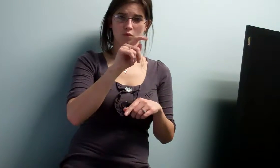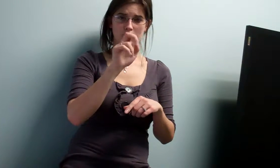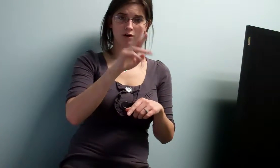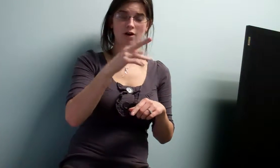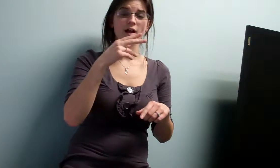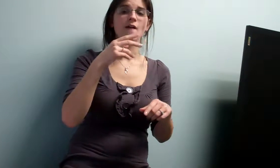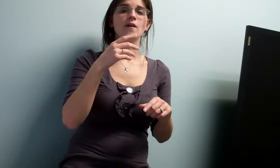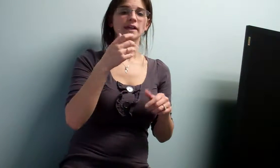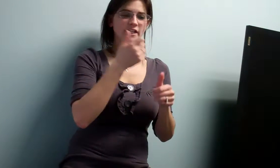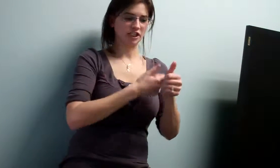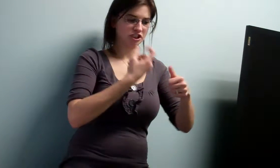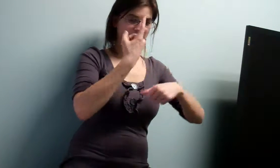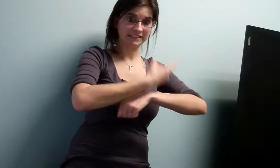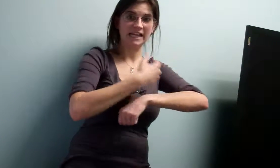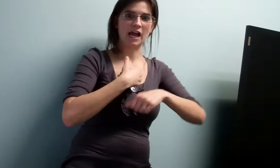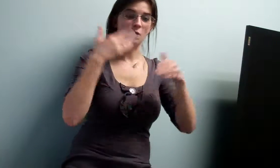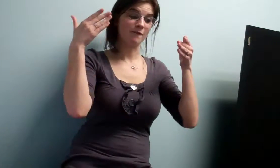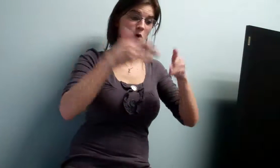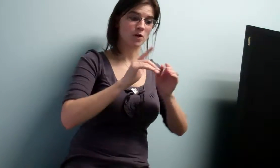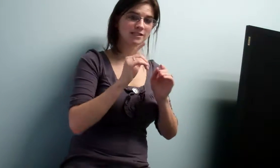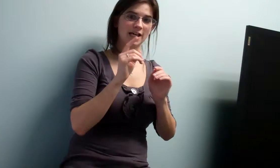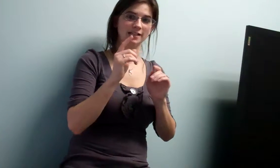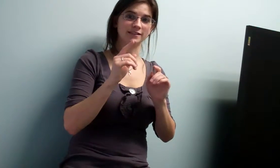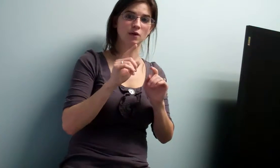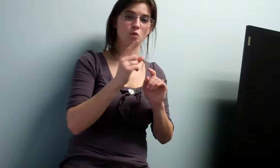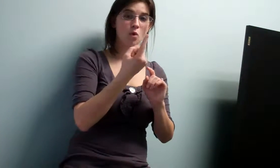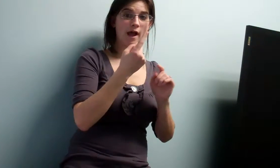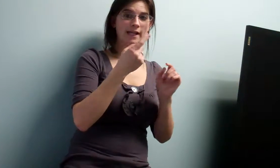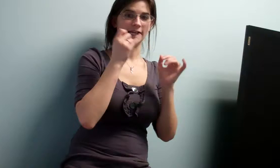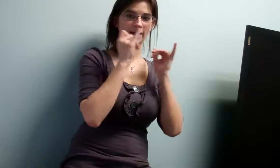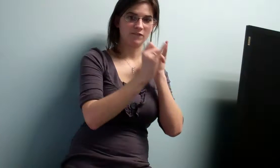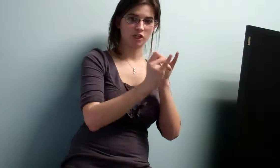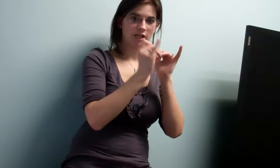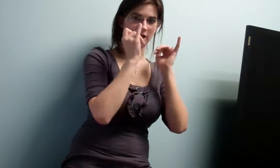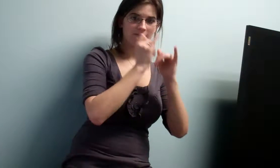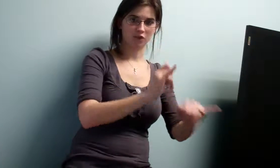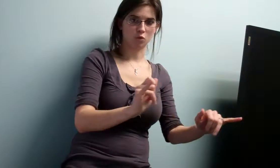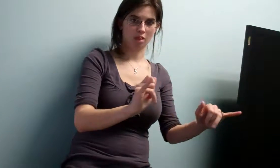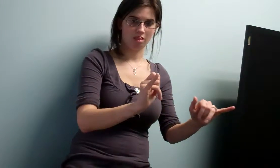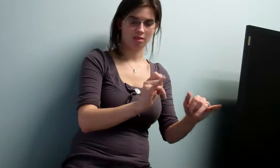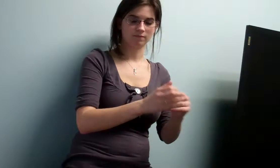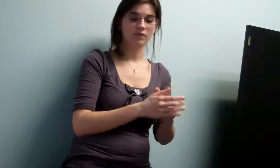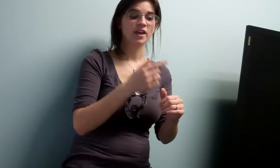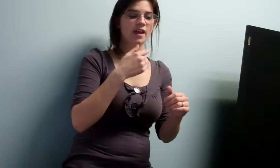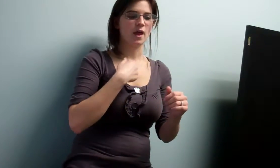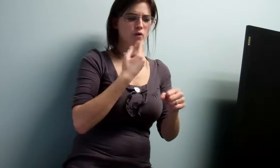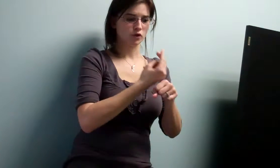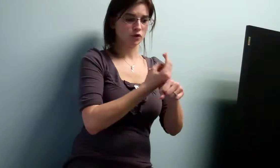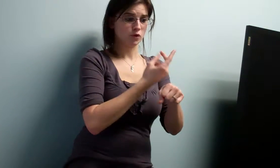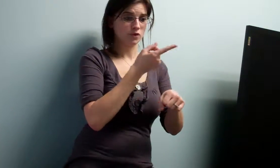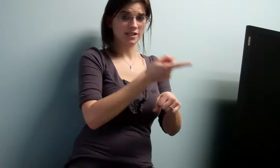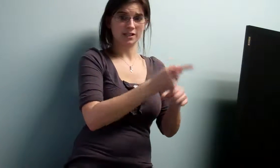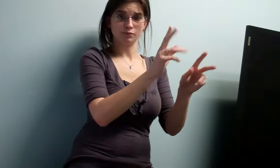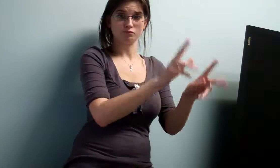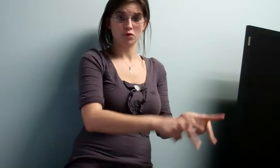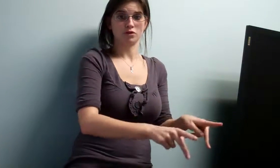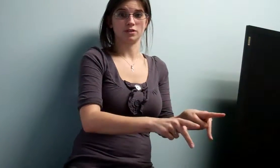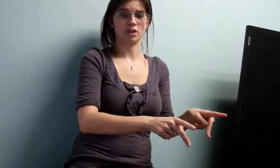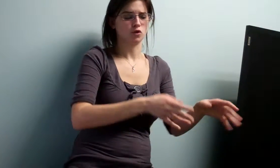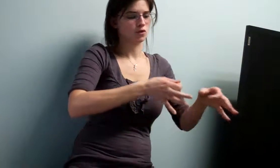day. And I'll use this individual as a way of describing certain themes that go much broader than